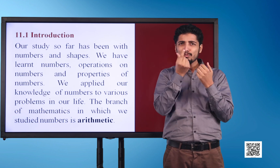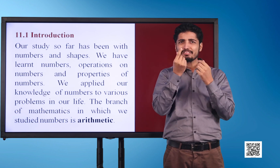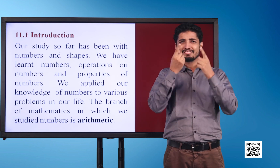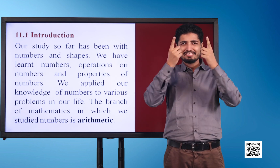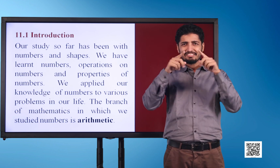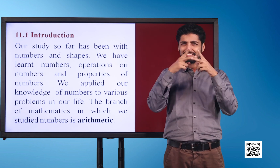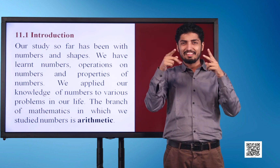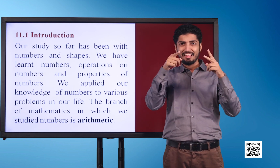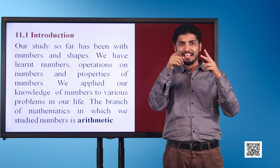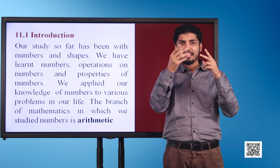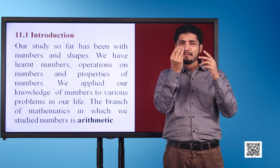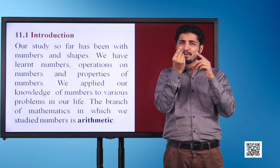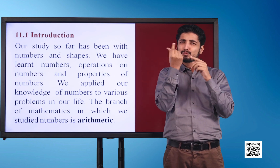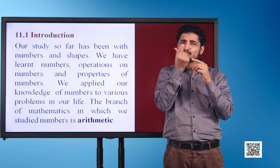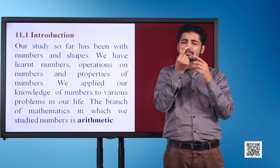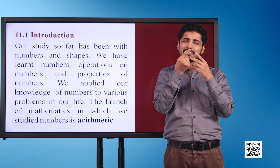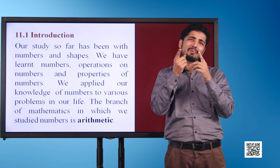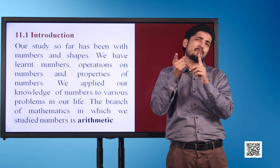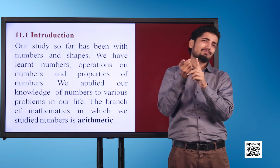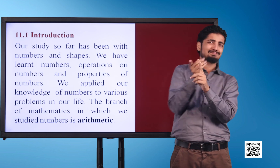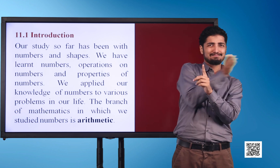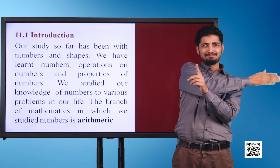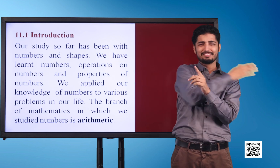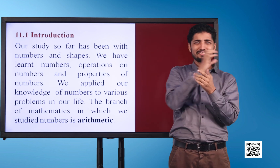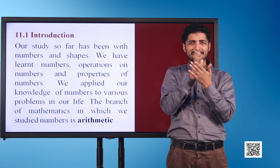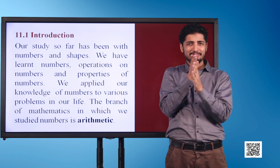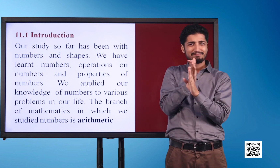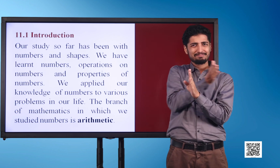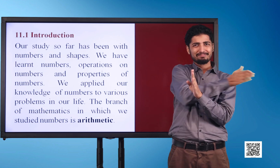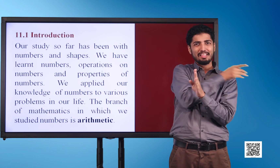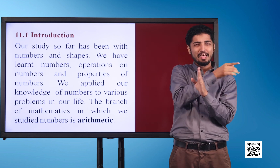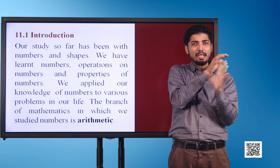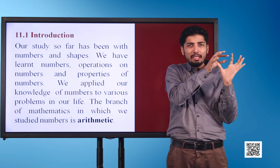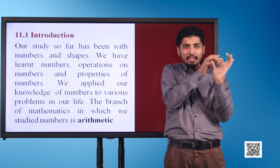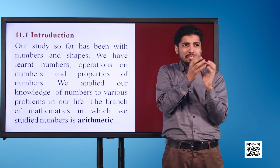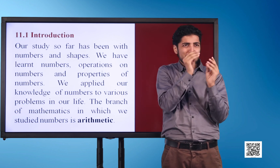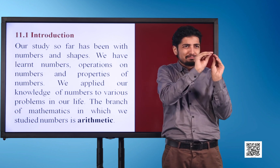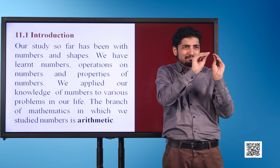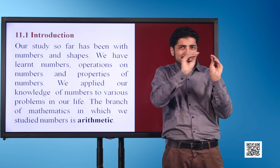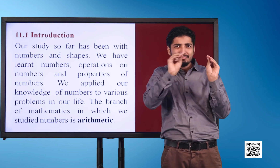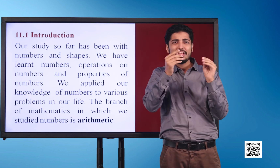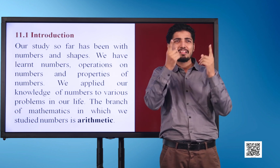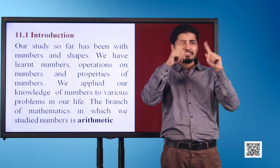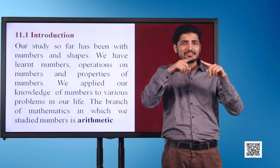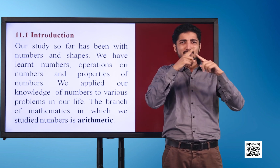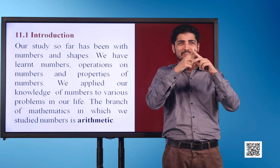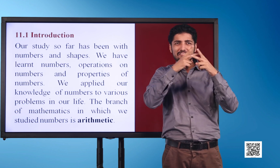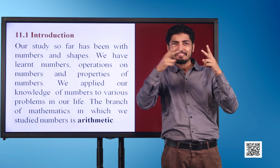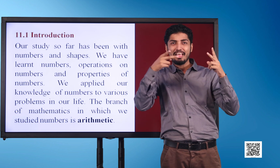We applied our knowledge of numbers to various problems in our life. The branch of mathematics in which we studied